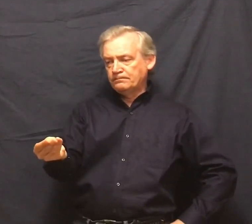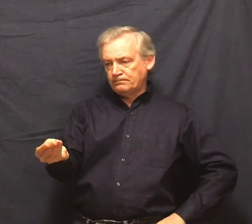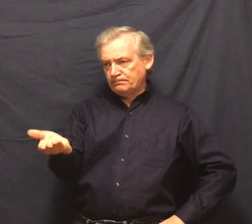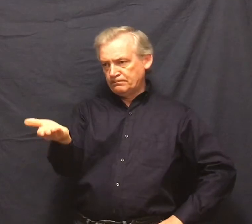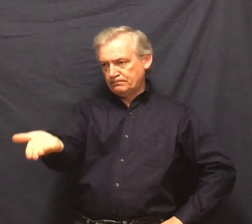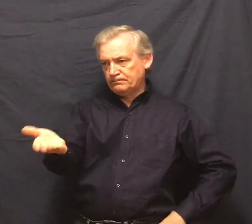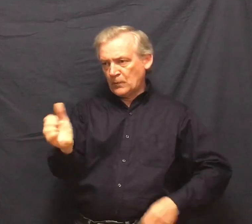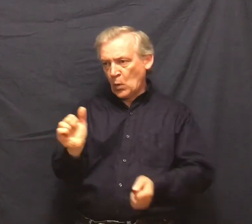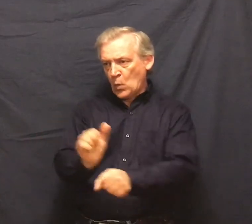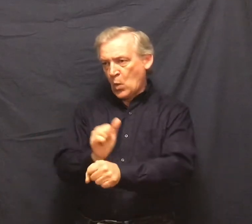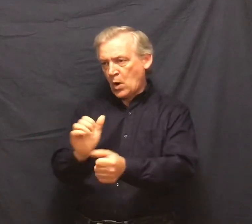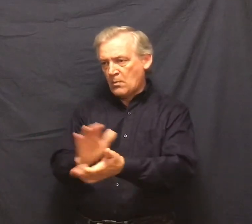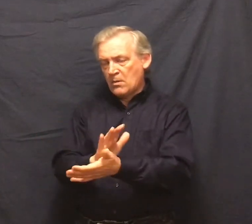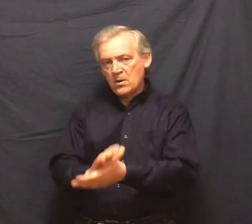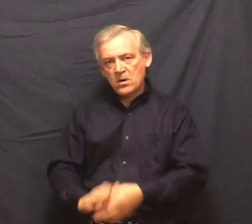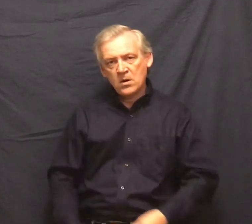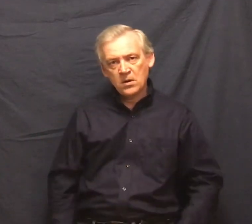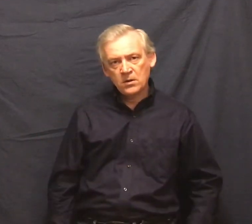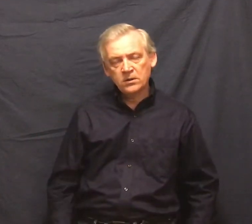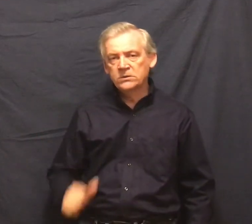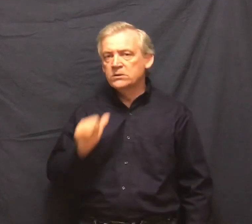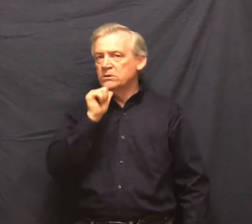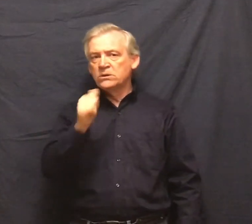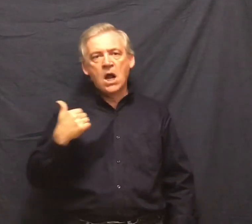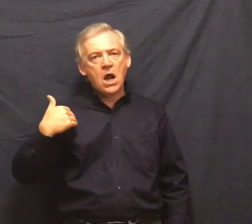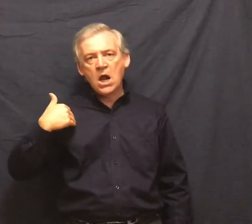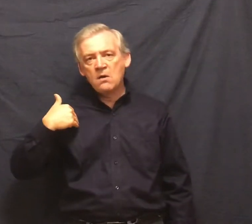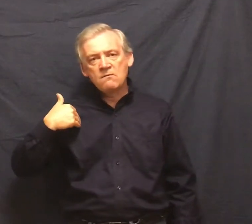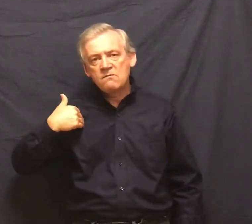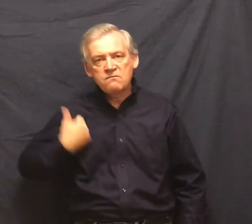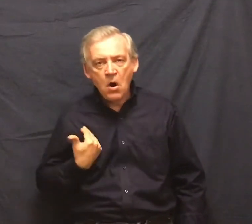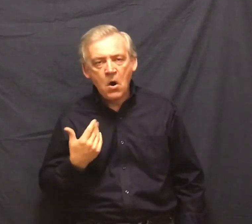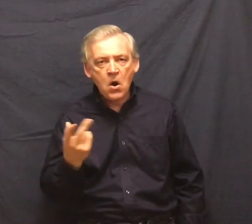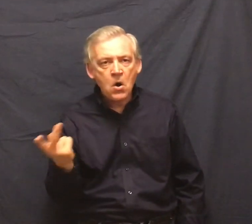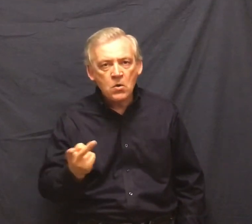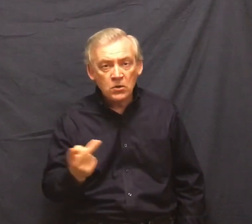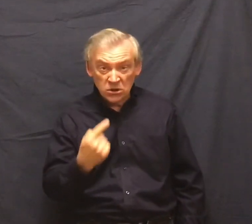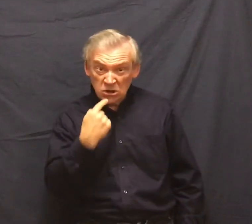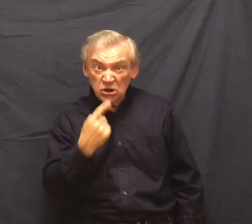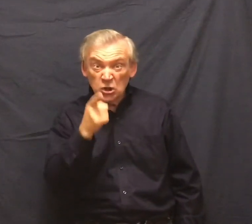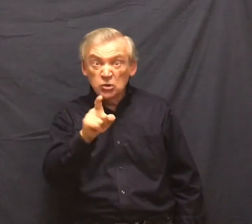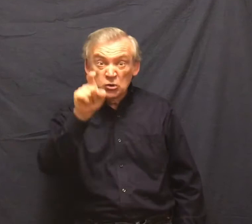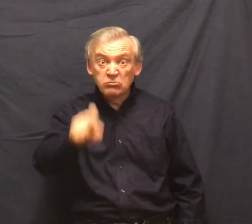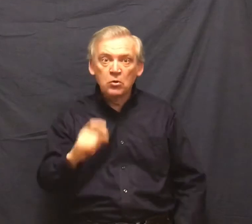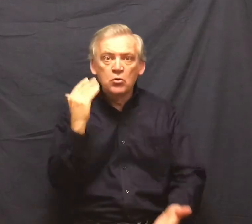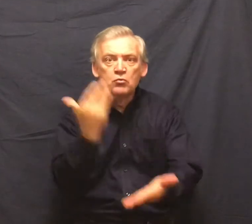"It wasn't Murray and Reddy's fault. Says right here on the slip that you was to be here for work this morning."